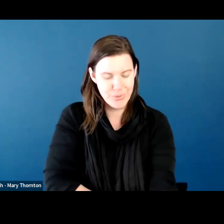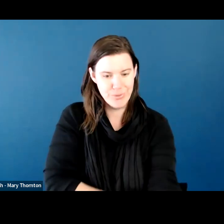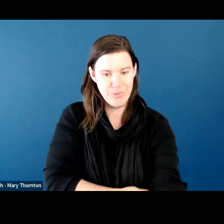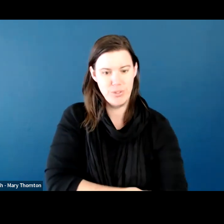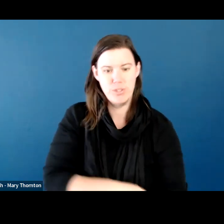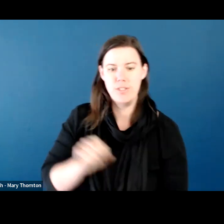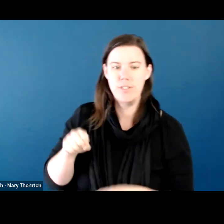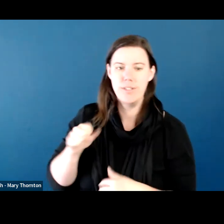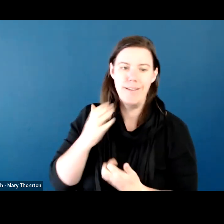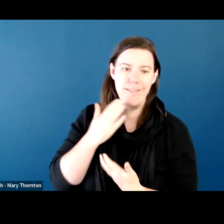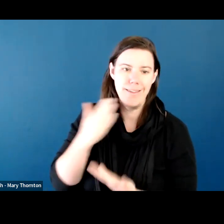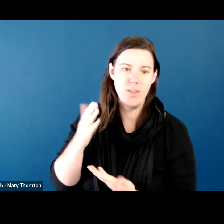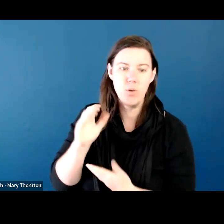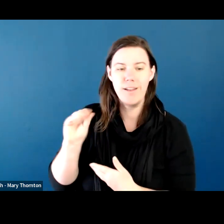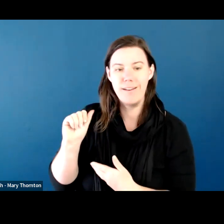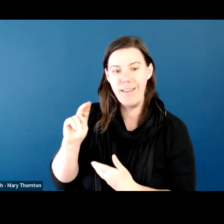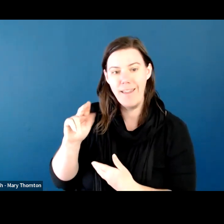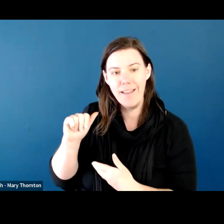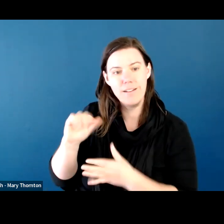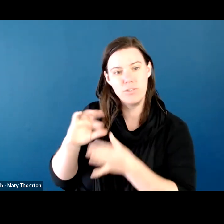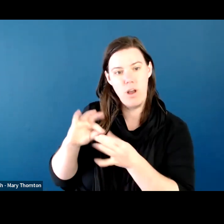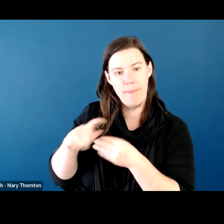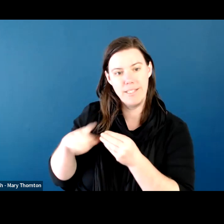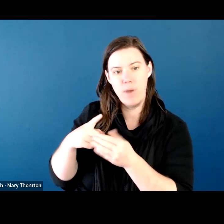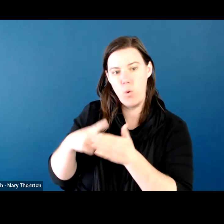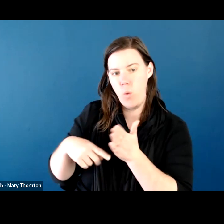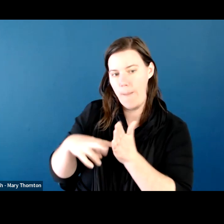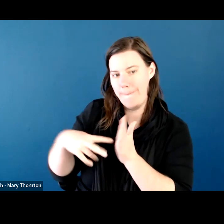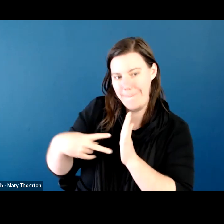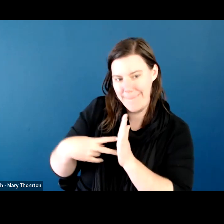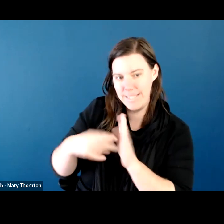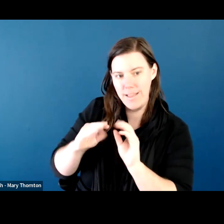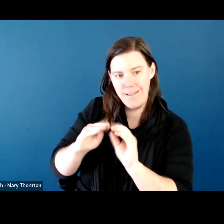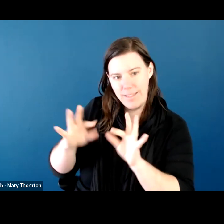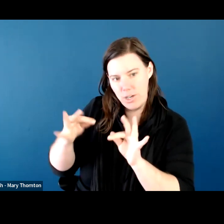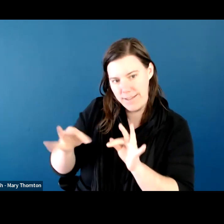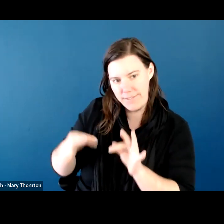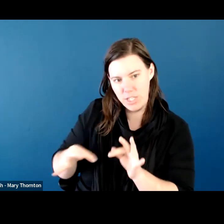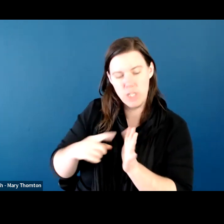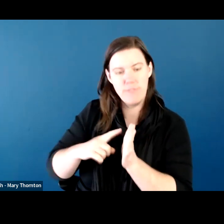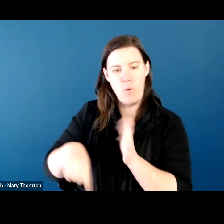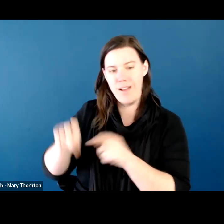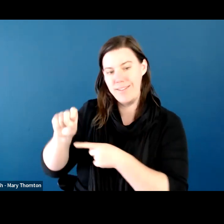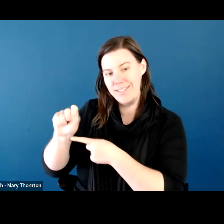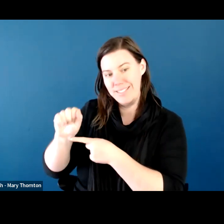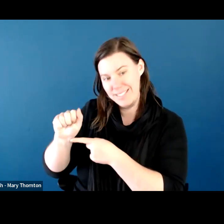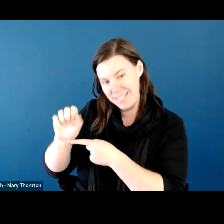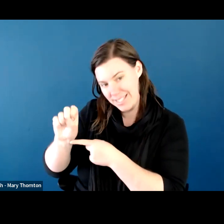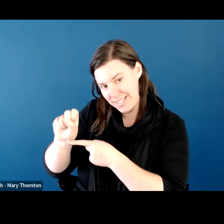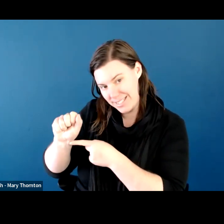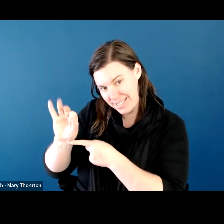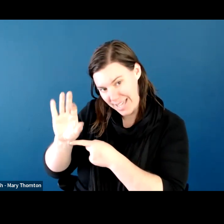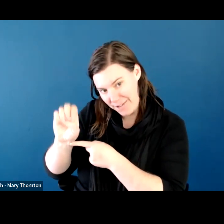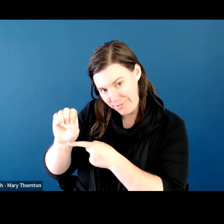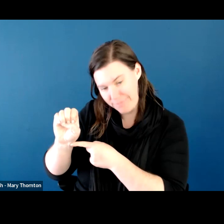getting better definition about what constitutes unsafe. It sounds like also being clear about what is a mental health or behavioral health crisis